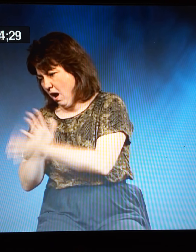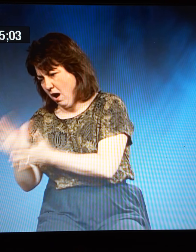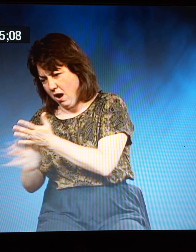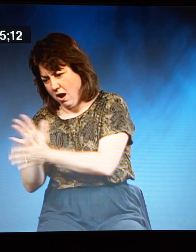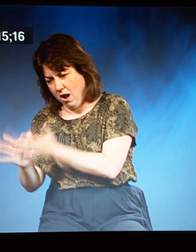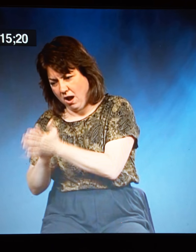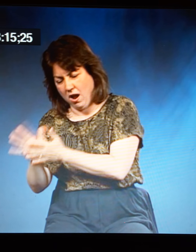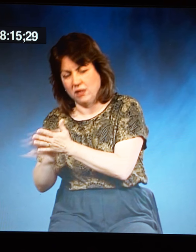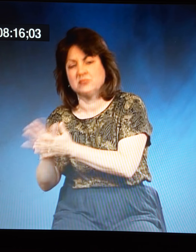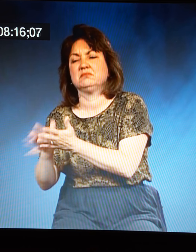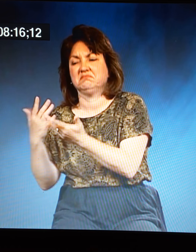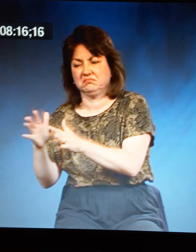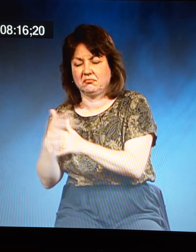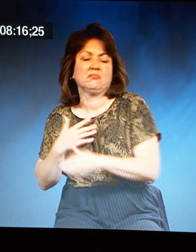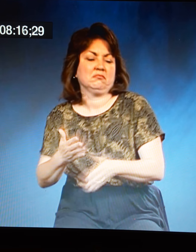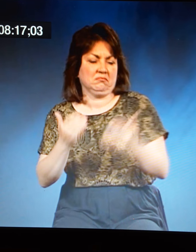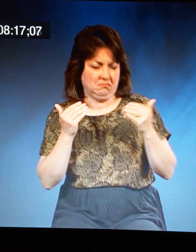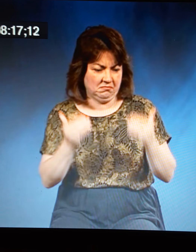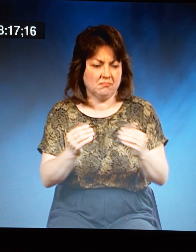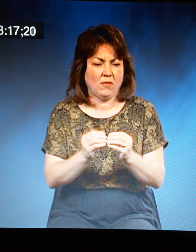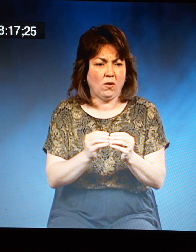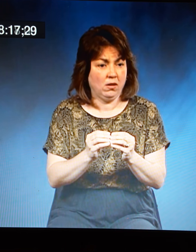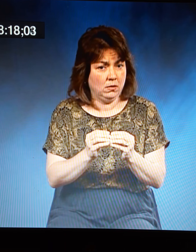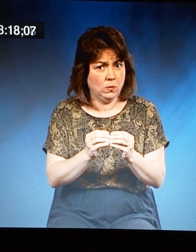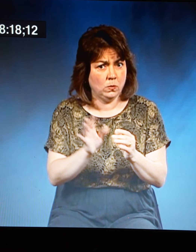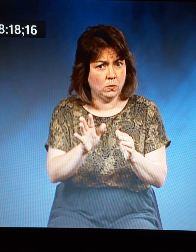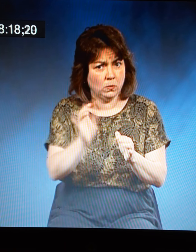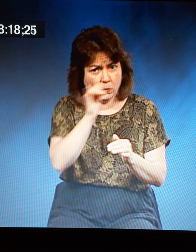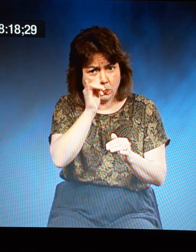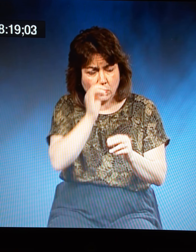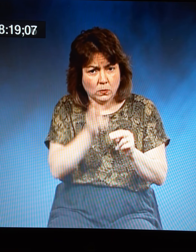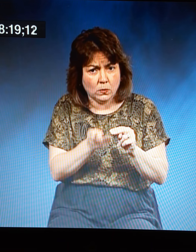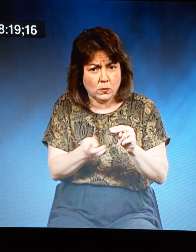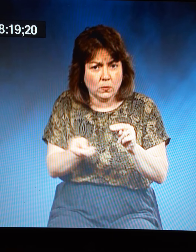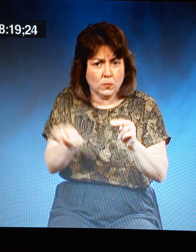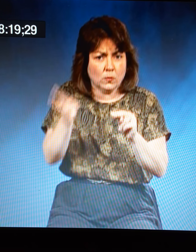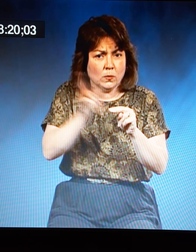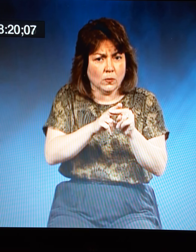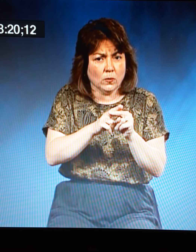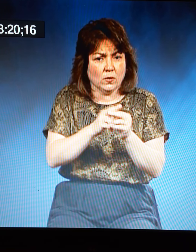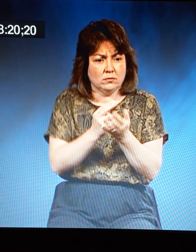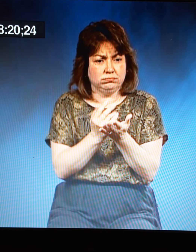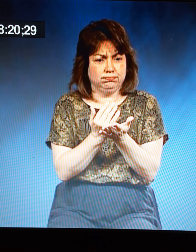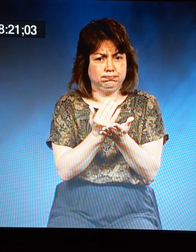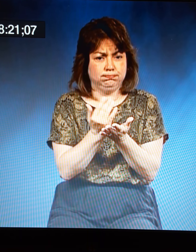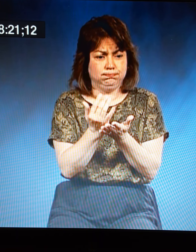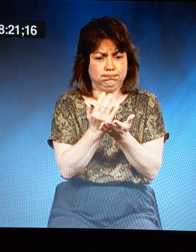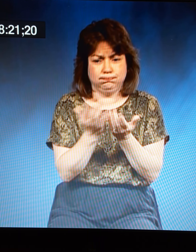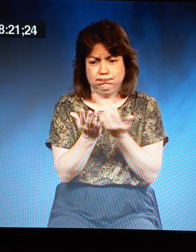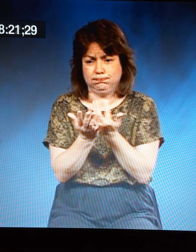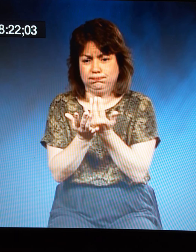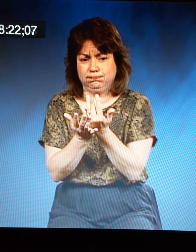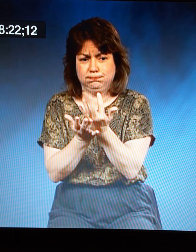So I took a moment, washed my hands, tried to get rid of that feeling. But the burning just kept getting